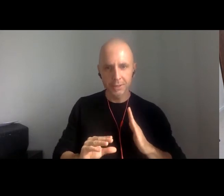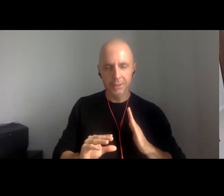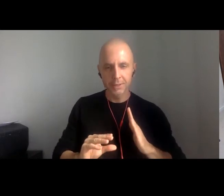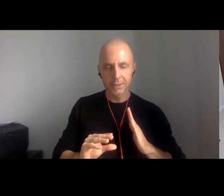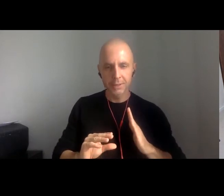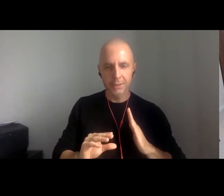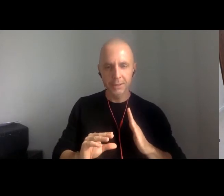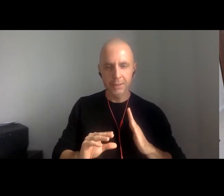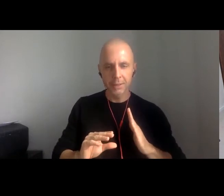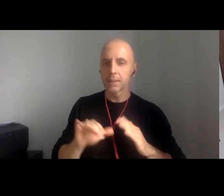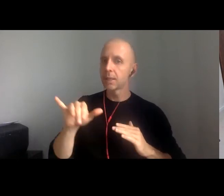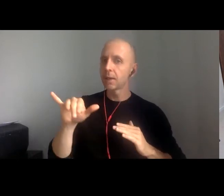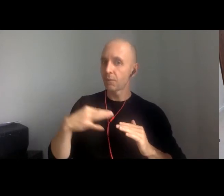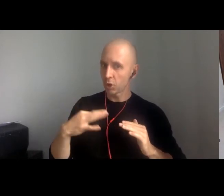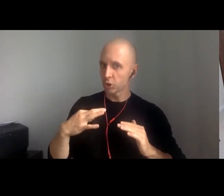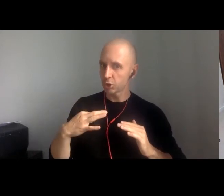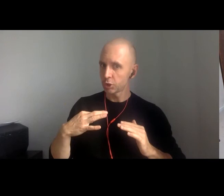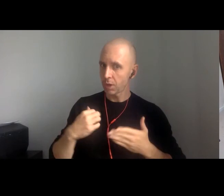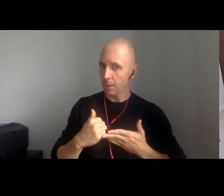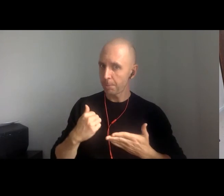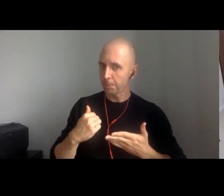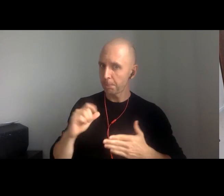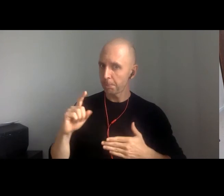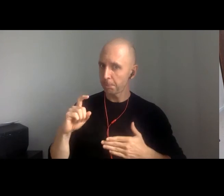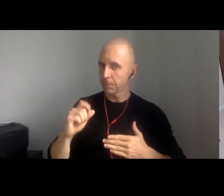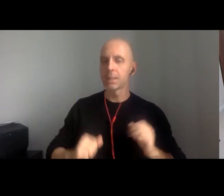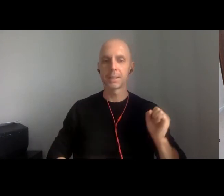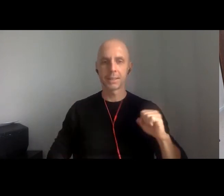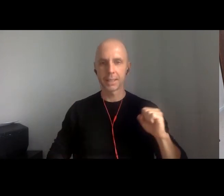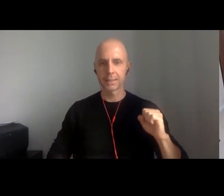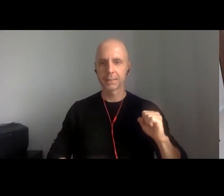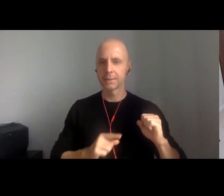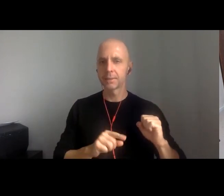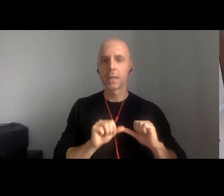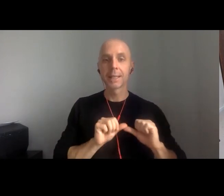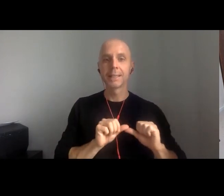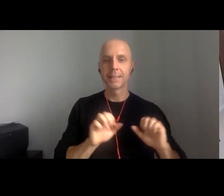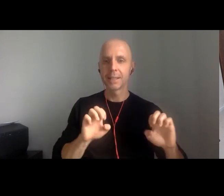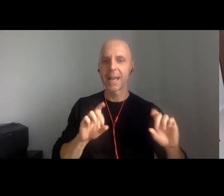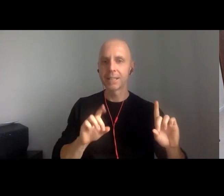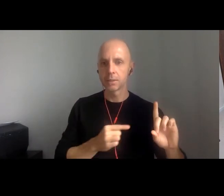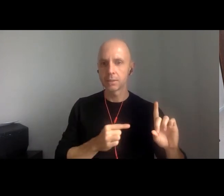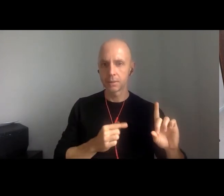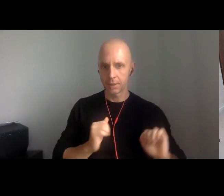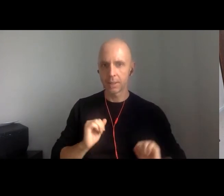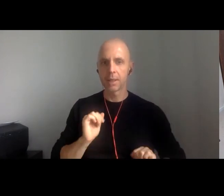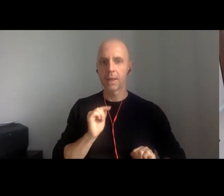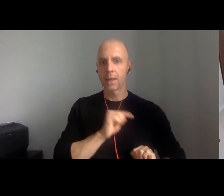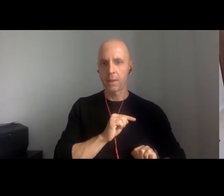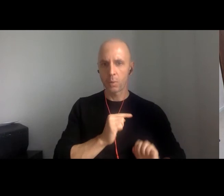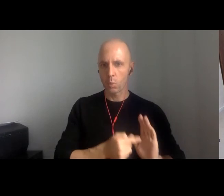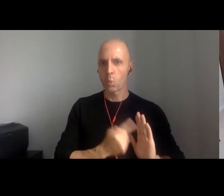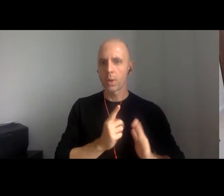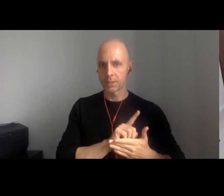of 10 students with us that work with a SEN school called Blind Gap. They come in once a